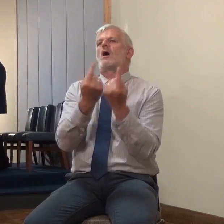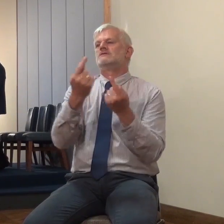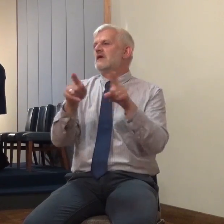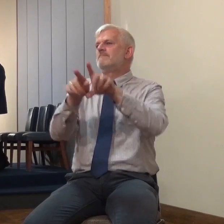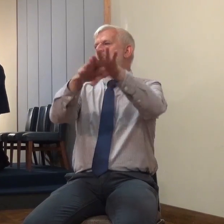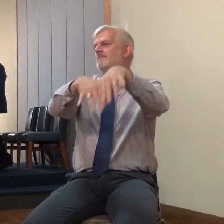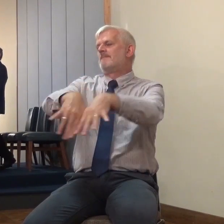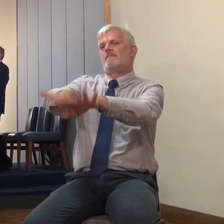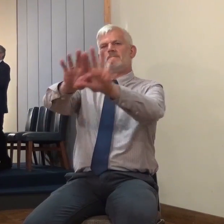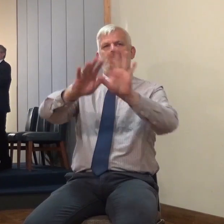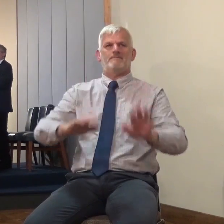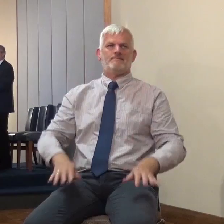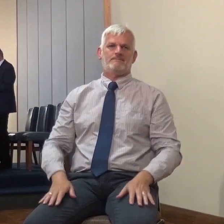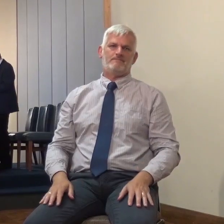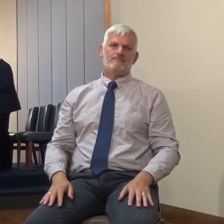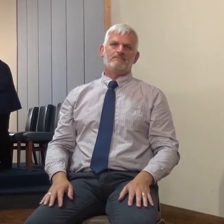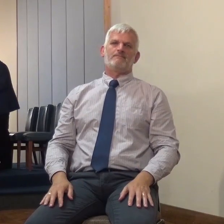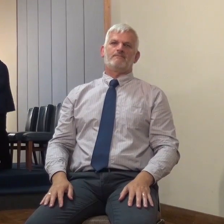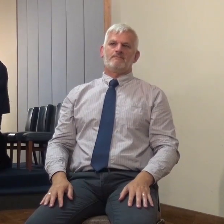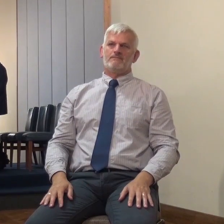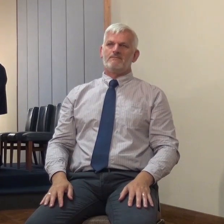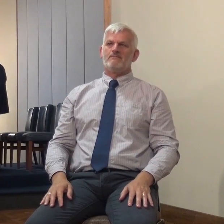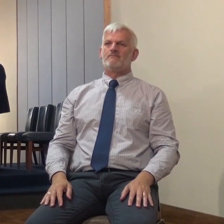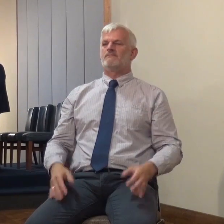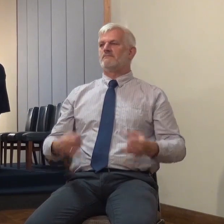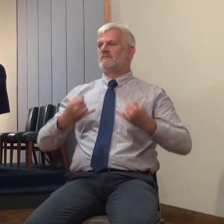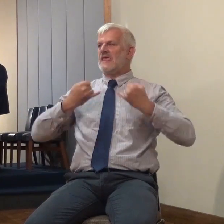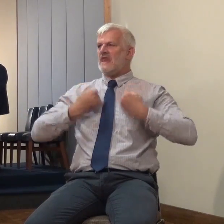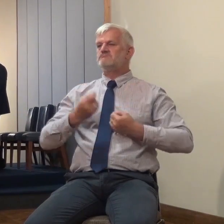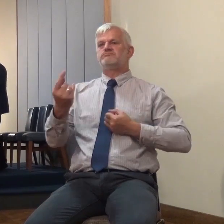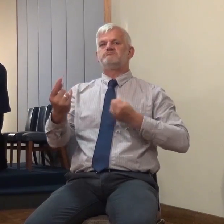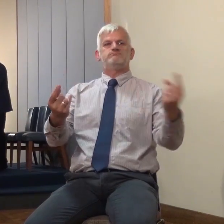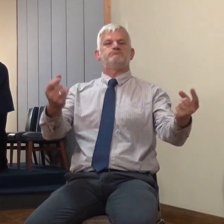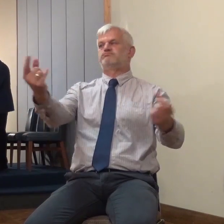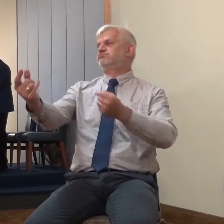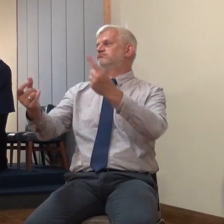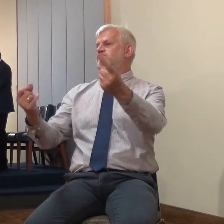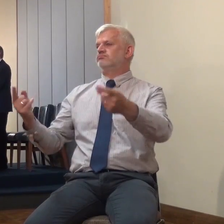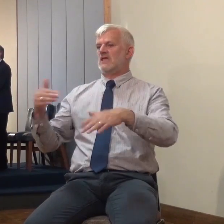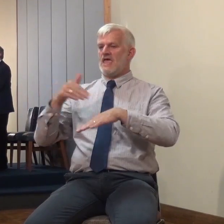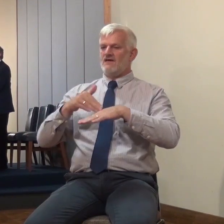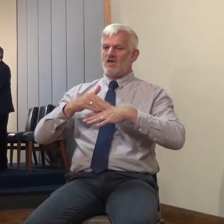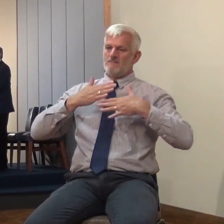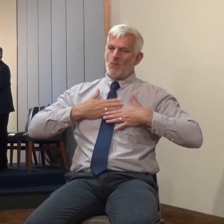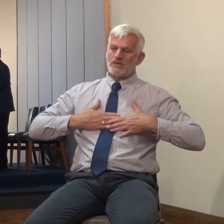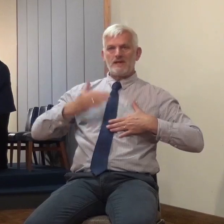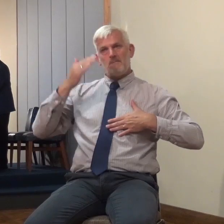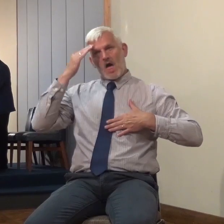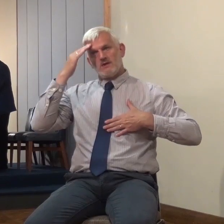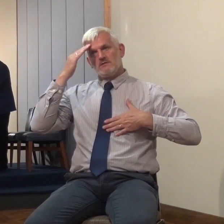alike. Sicknesses can be very indiscriminate. They affect the bodies and minds of Christians